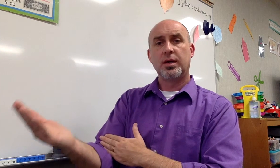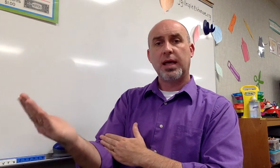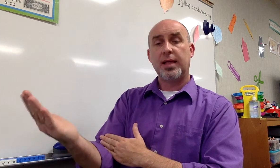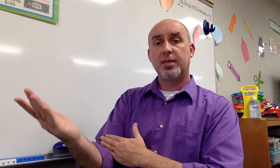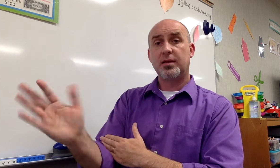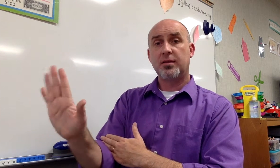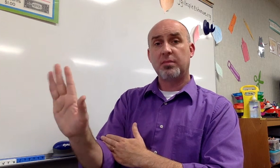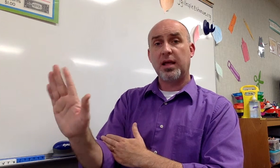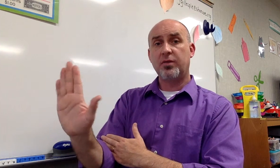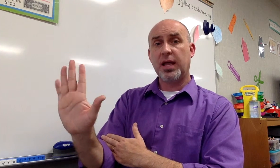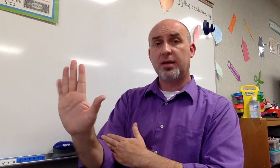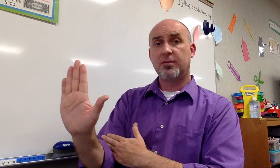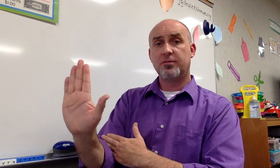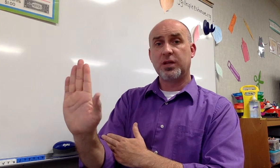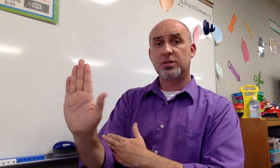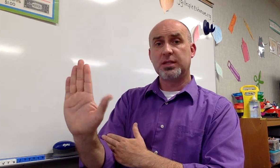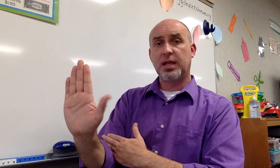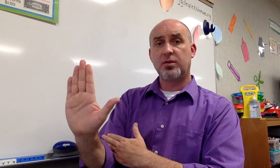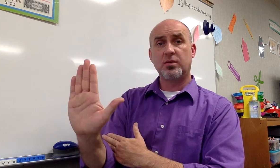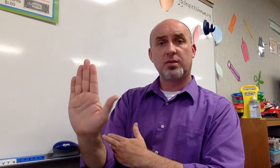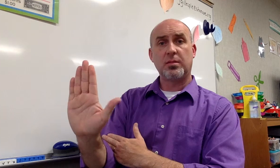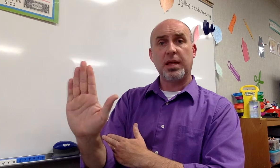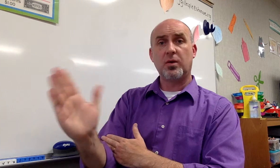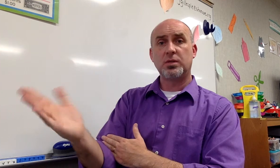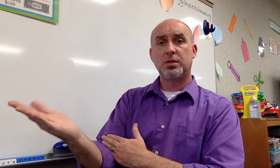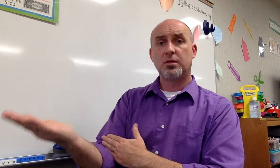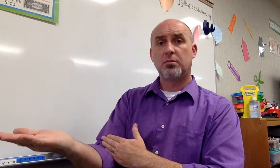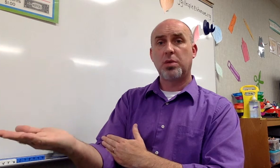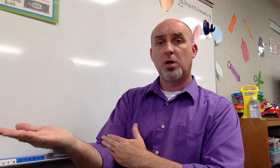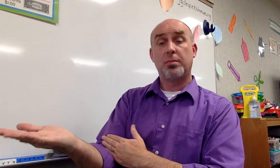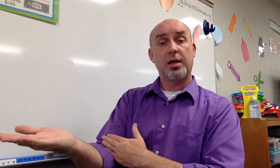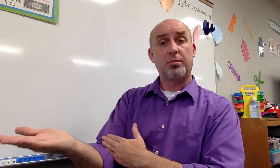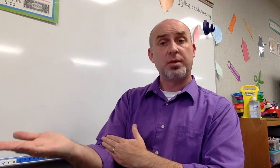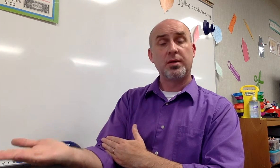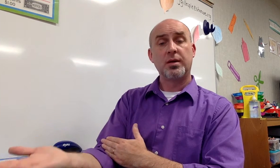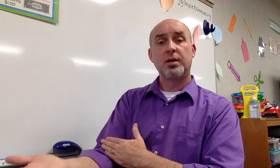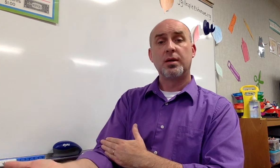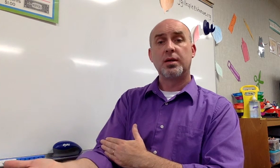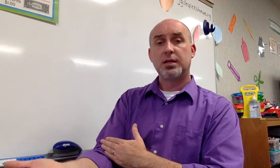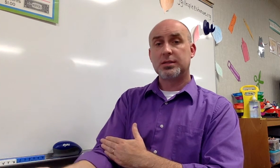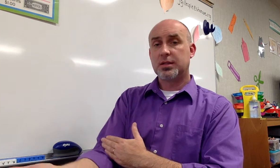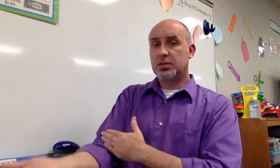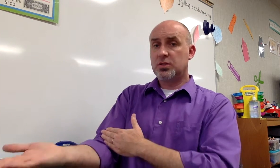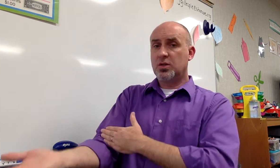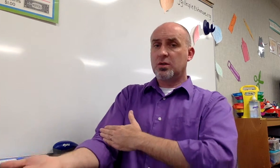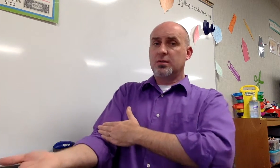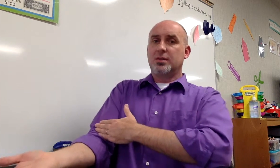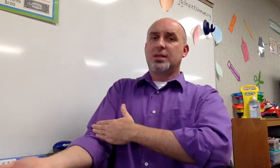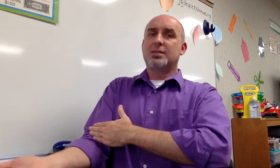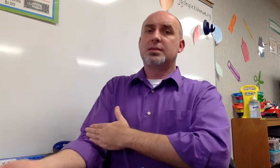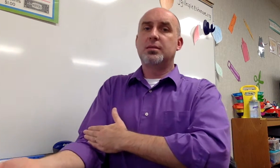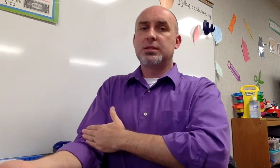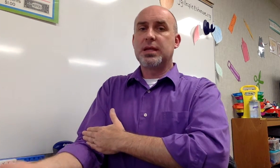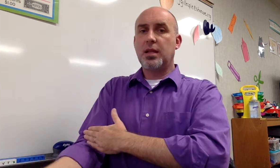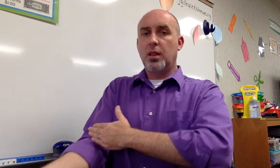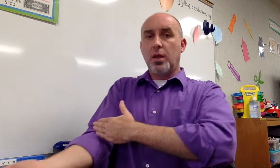And then my other hand, fingers together, thumb out, palm up, is going to start, kind of see, it's kind of